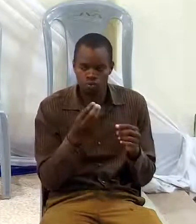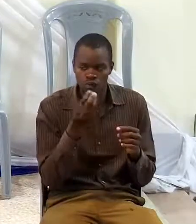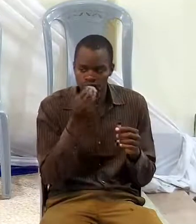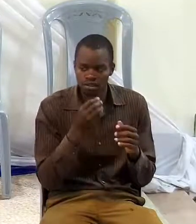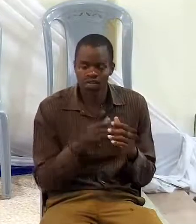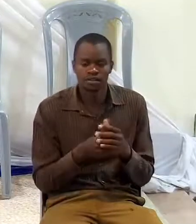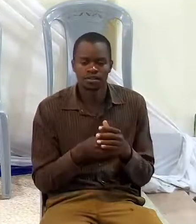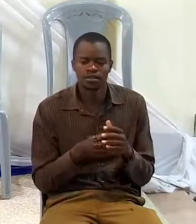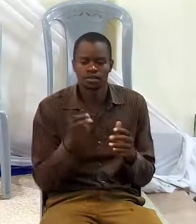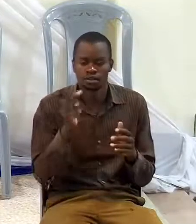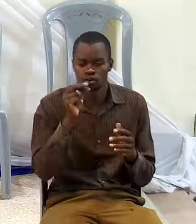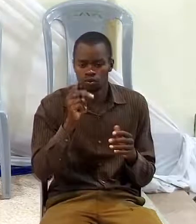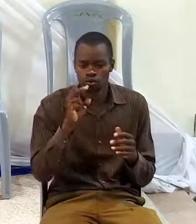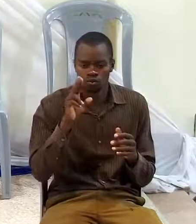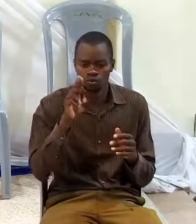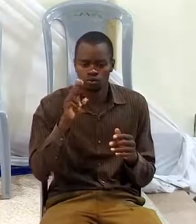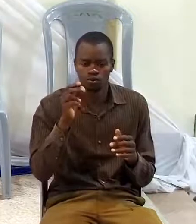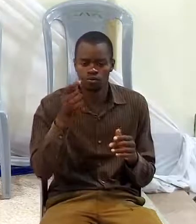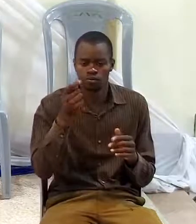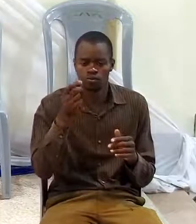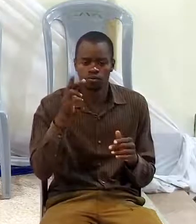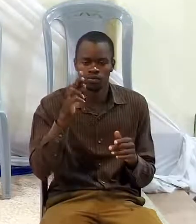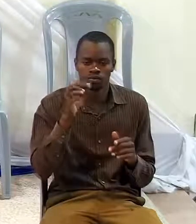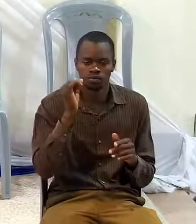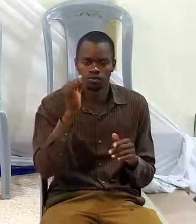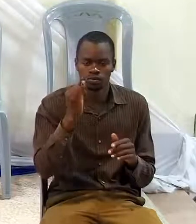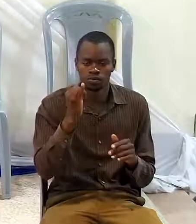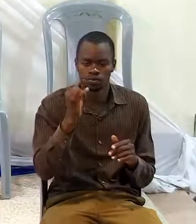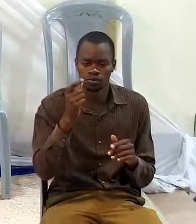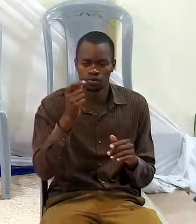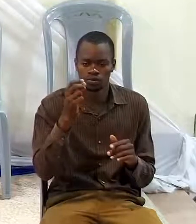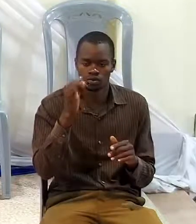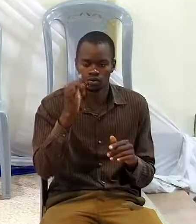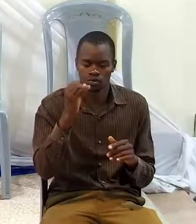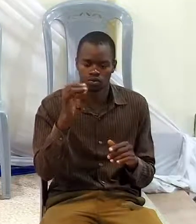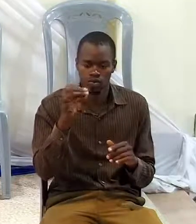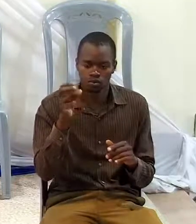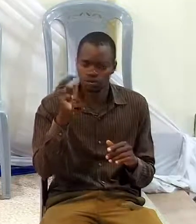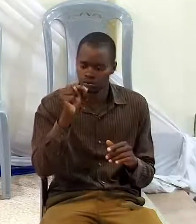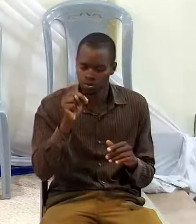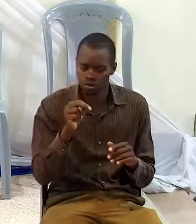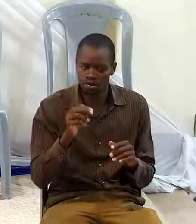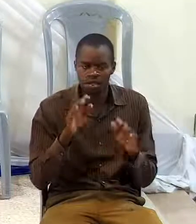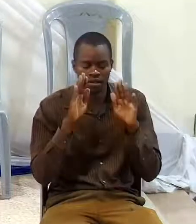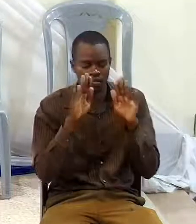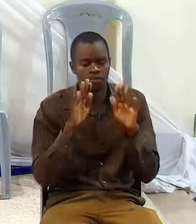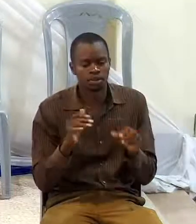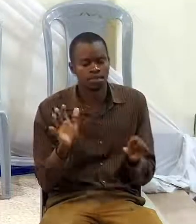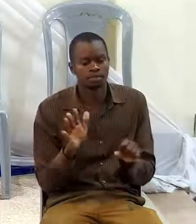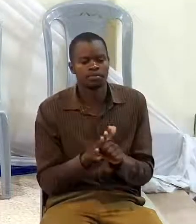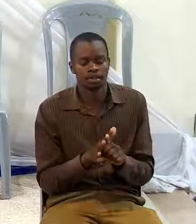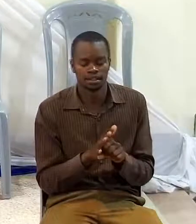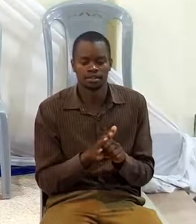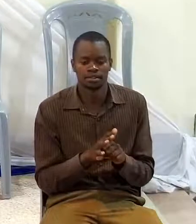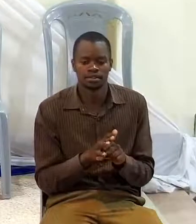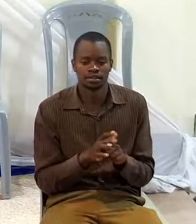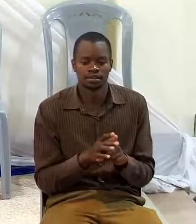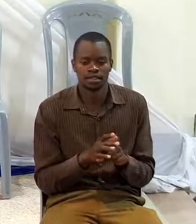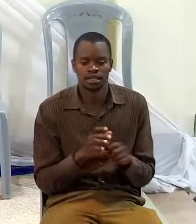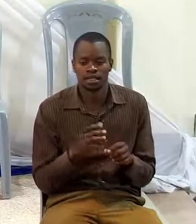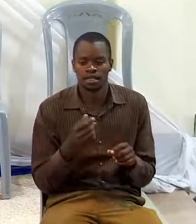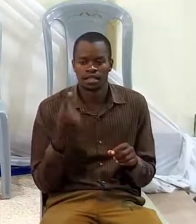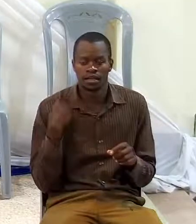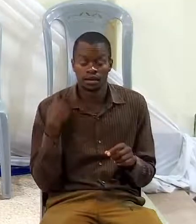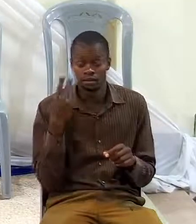Nutrition is one key influencer of that body weight. Another key influencer of body weight is